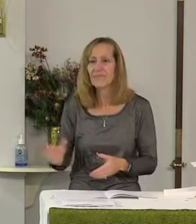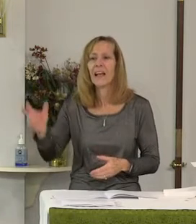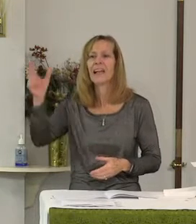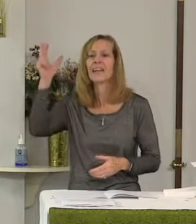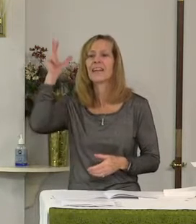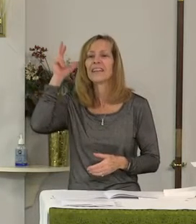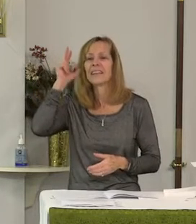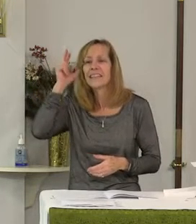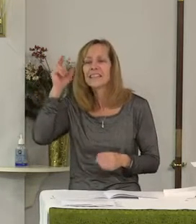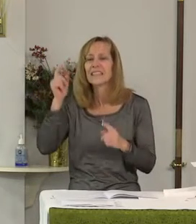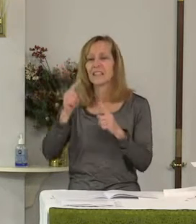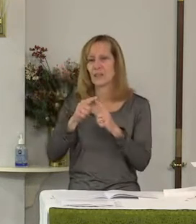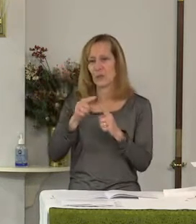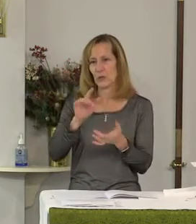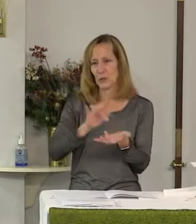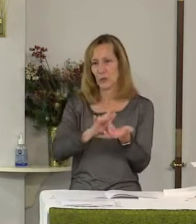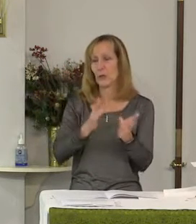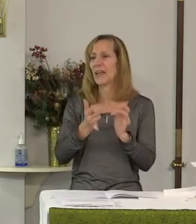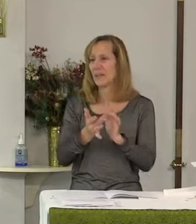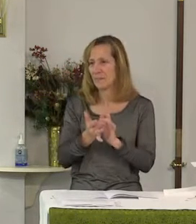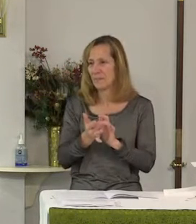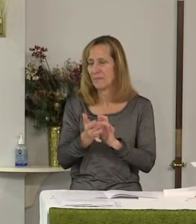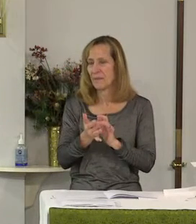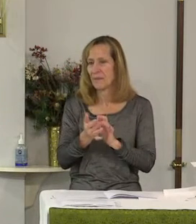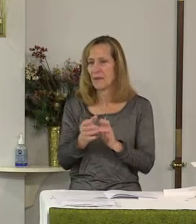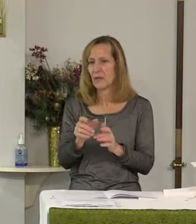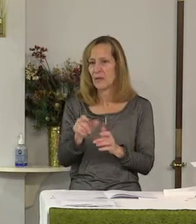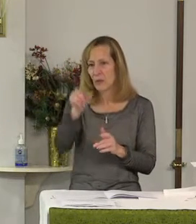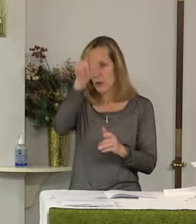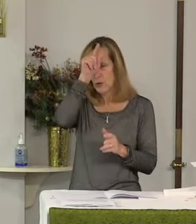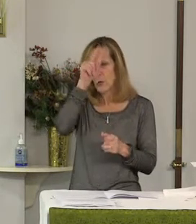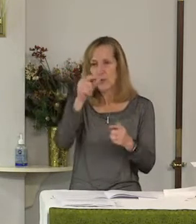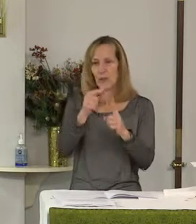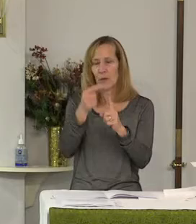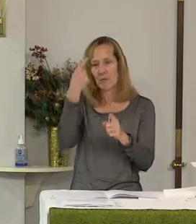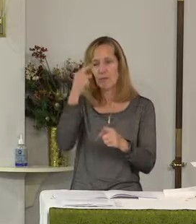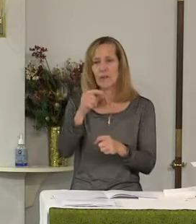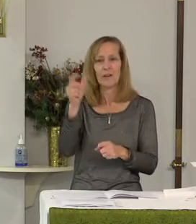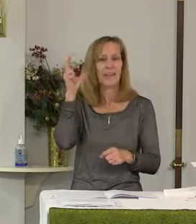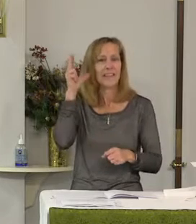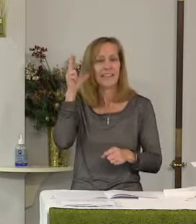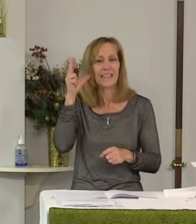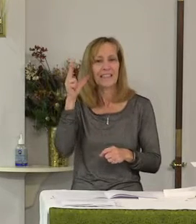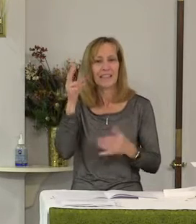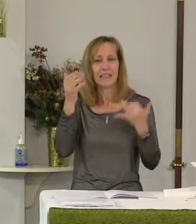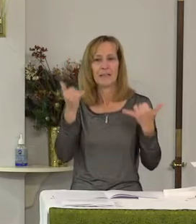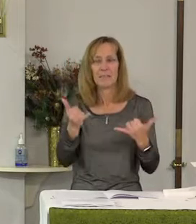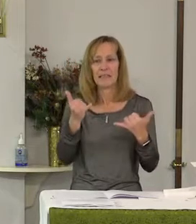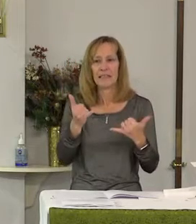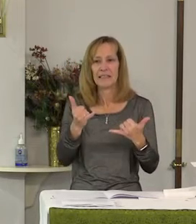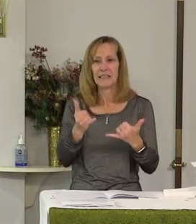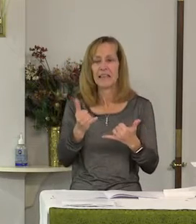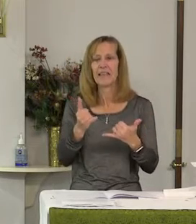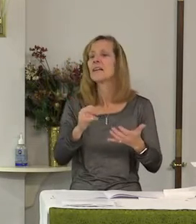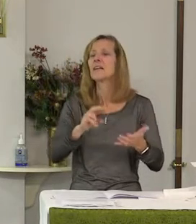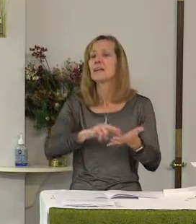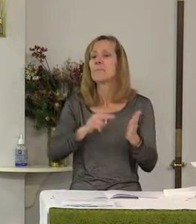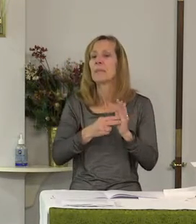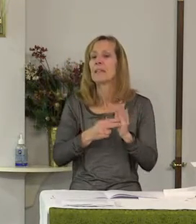Listen to him. The Greek word for listen is a present imperative,